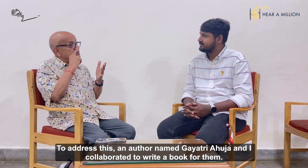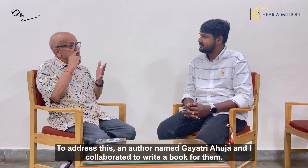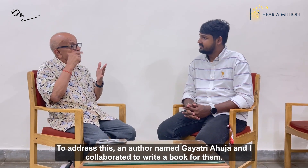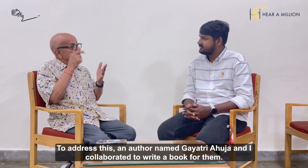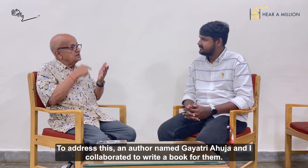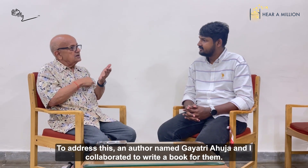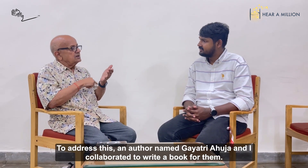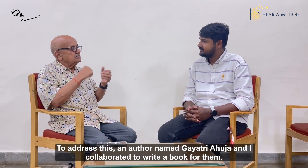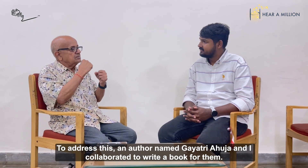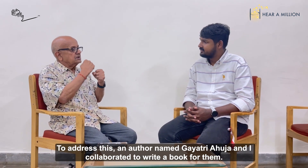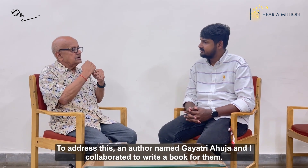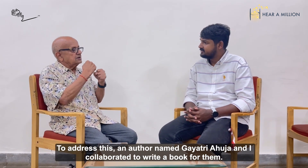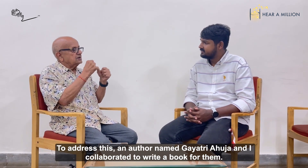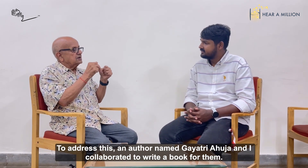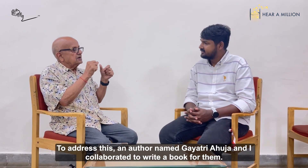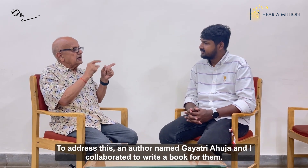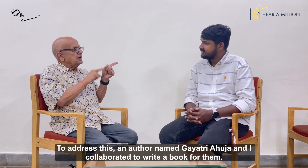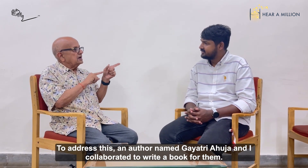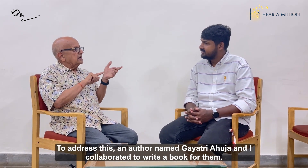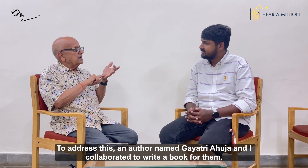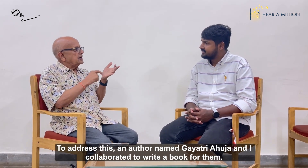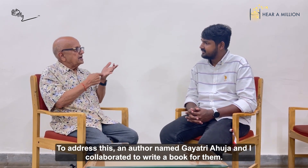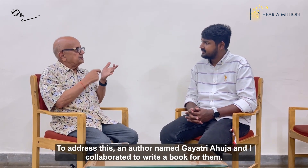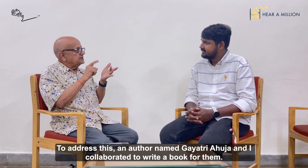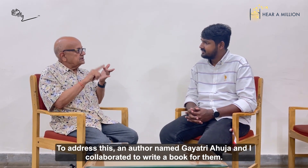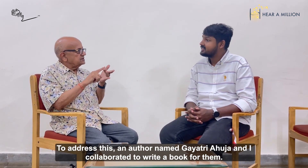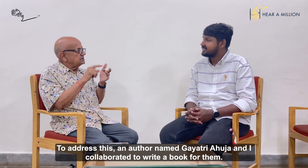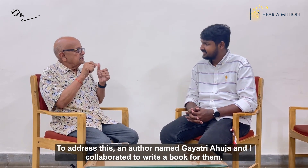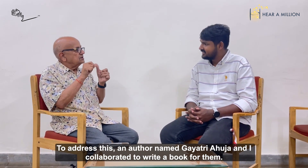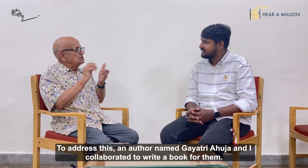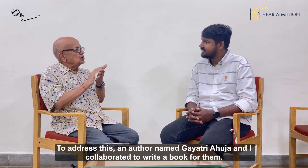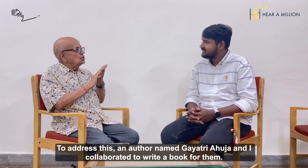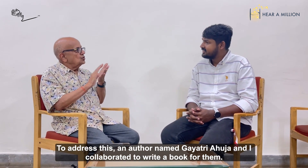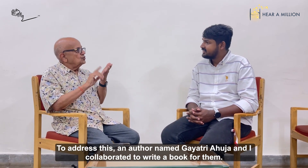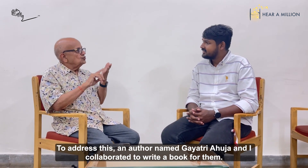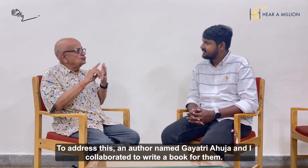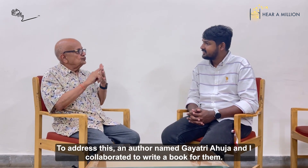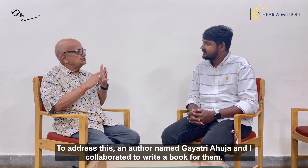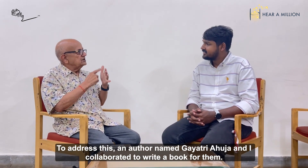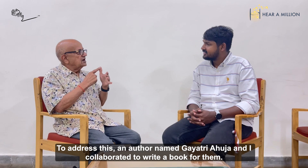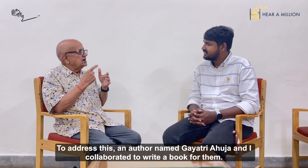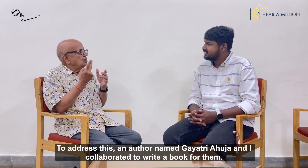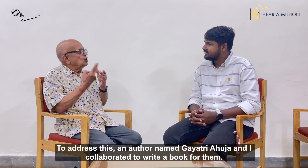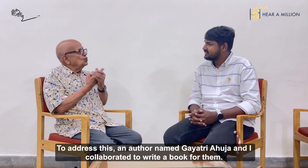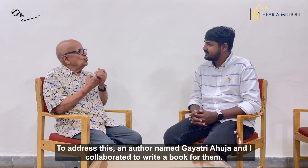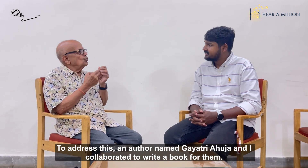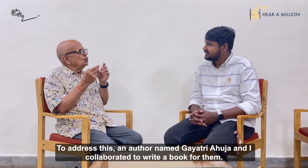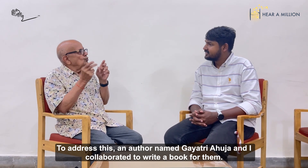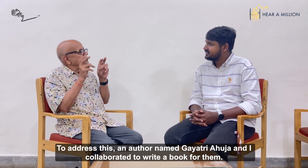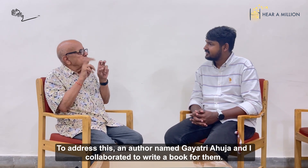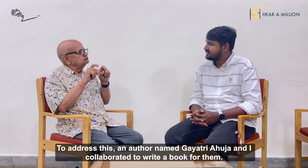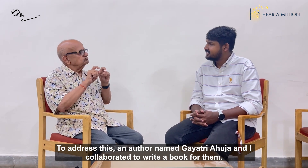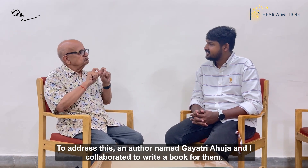To address this, an author named Gayatri Ahuja and I collaborated to write a book for them.